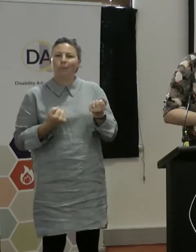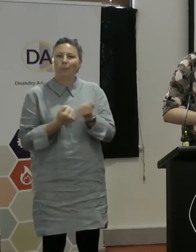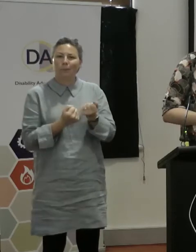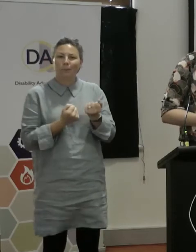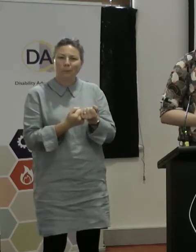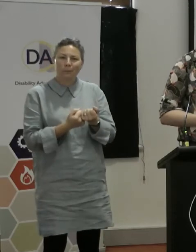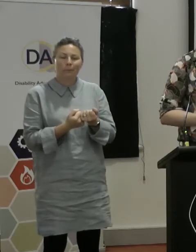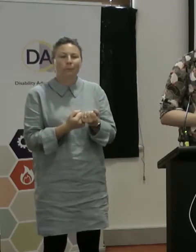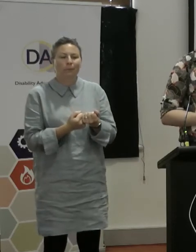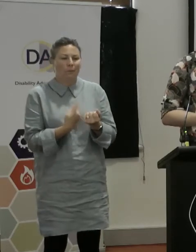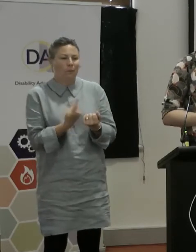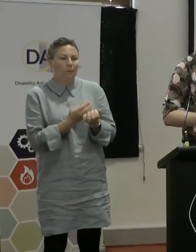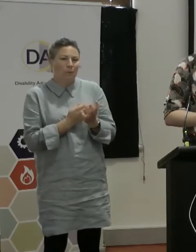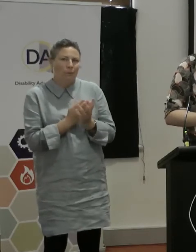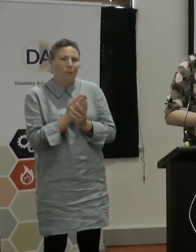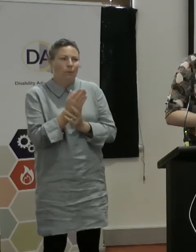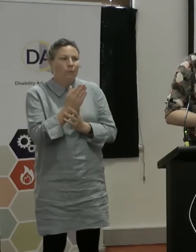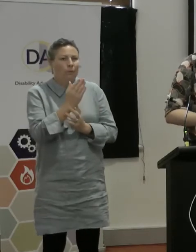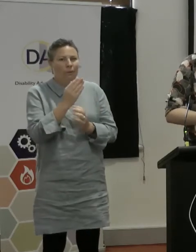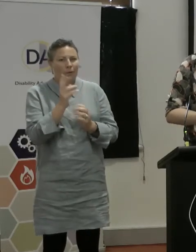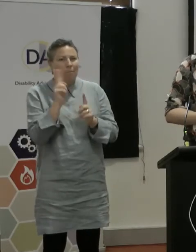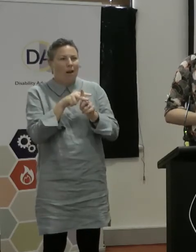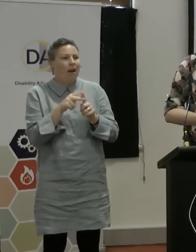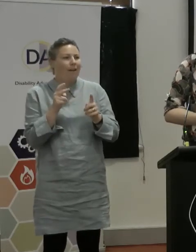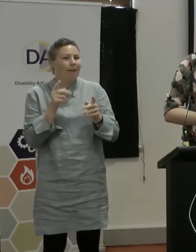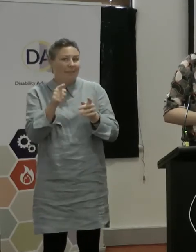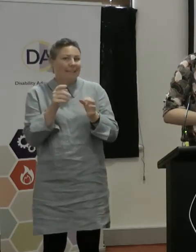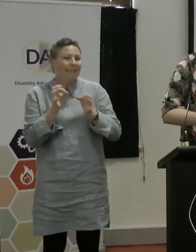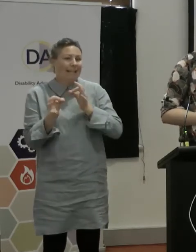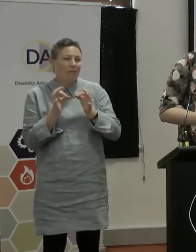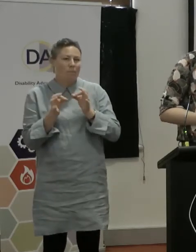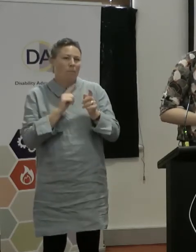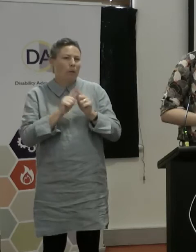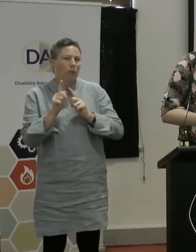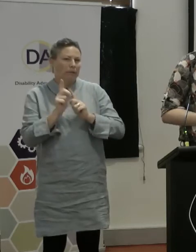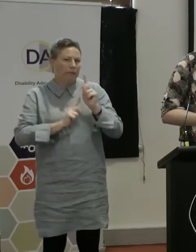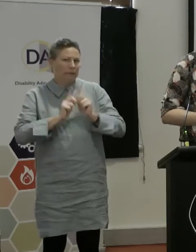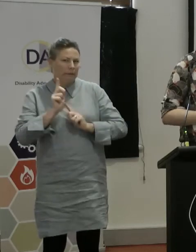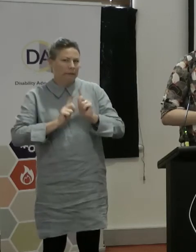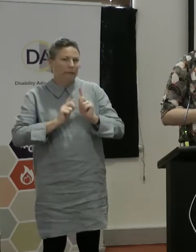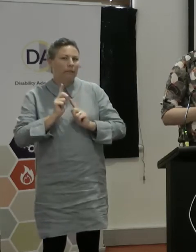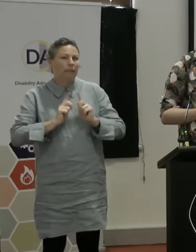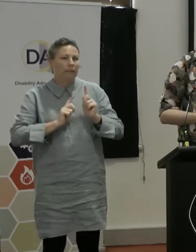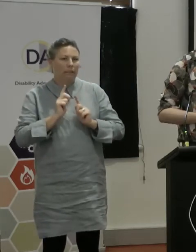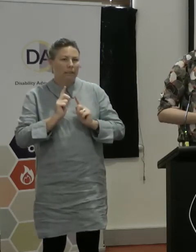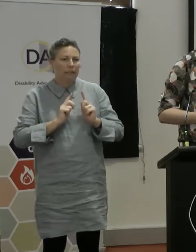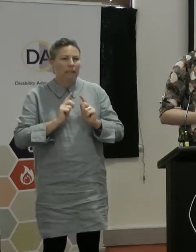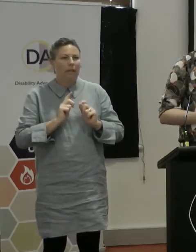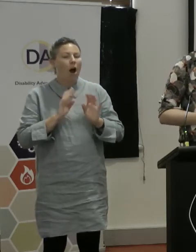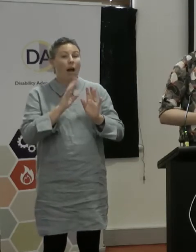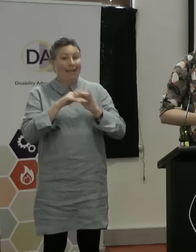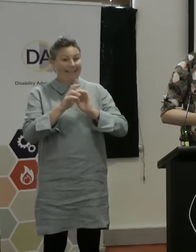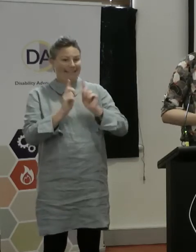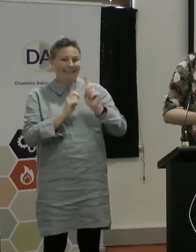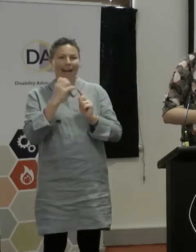people who are going through the redress process. And in more sort of metro areas, there's often face-to-face